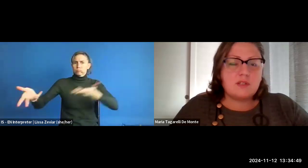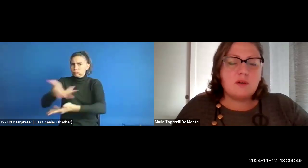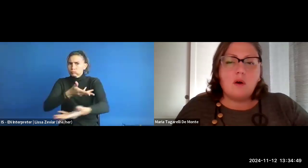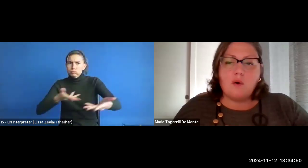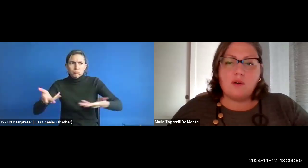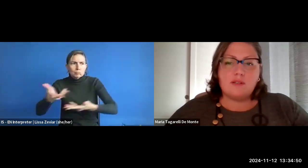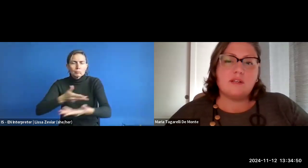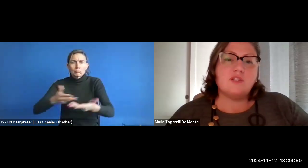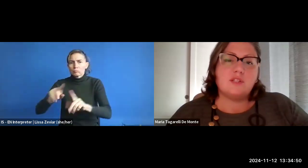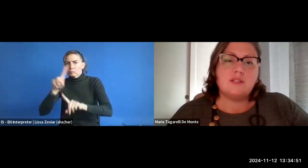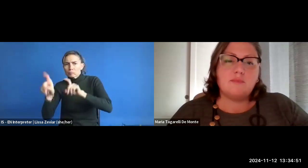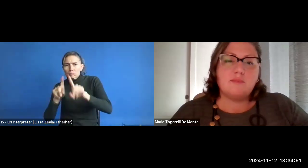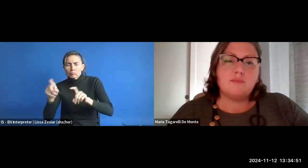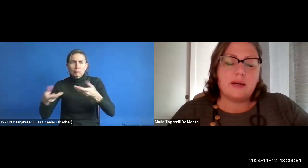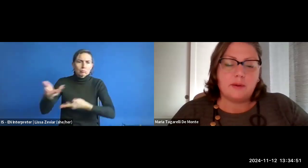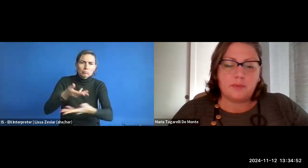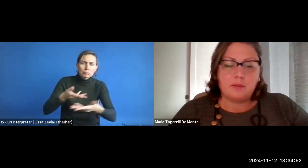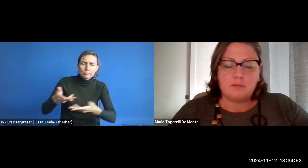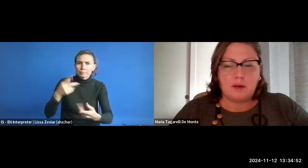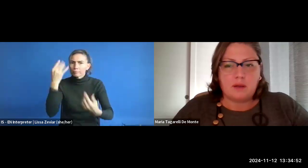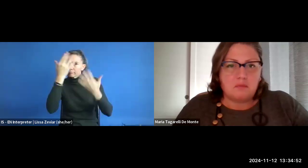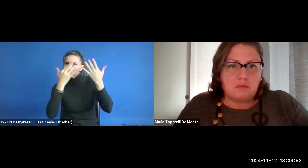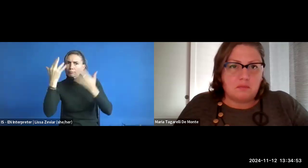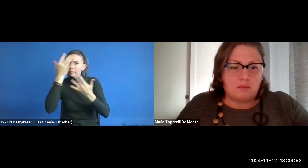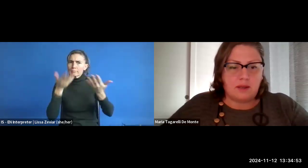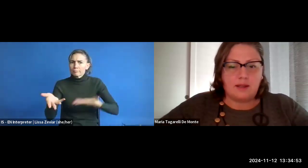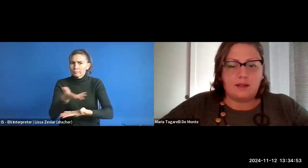further questions or discussions by